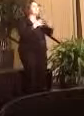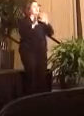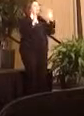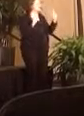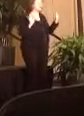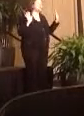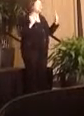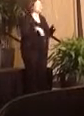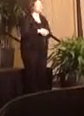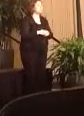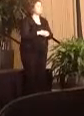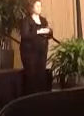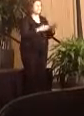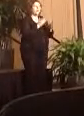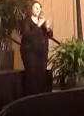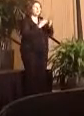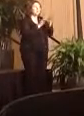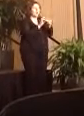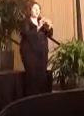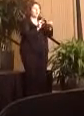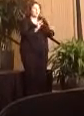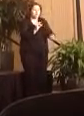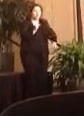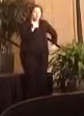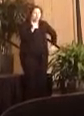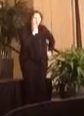I mean, there still are certain comments that I'm like,